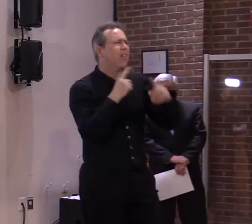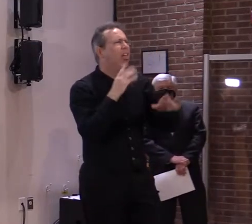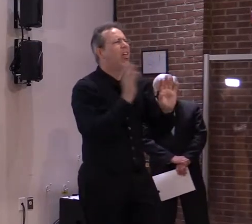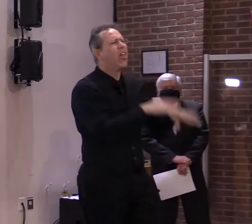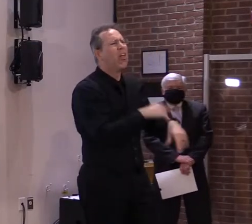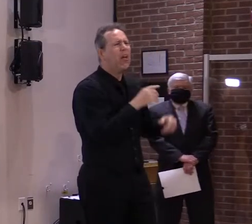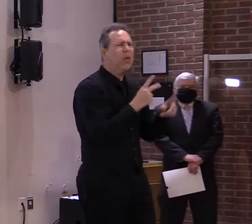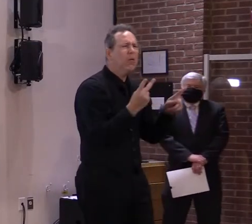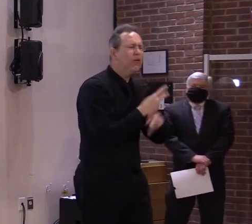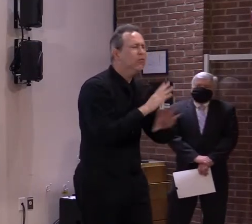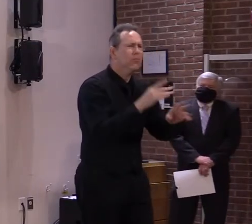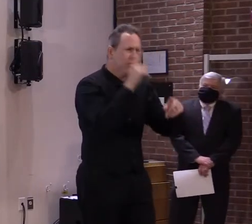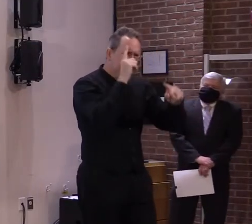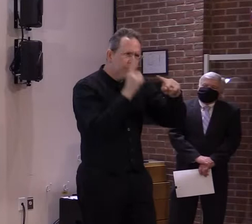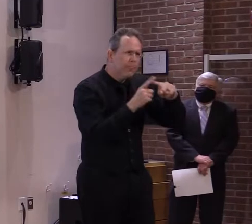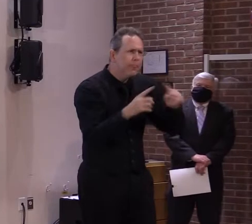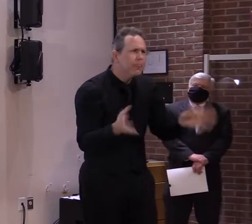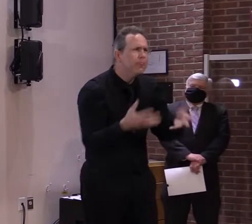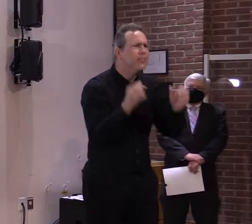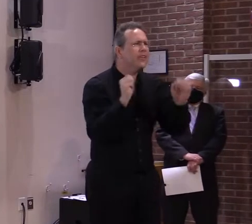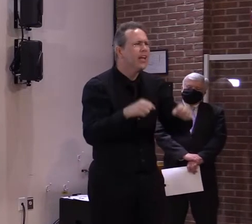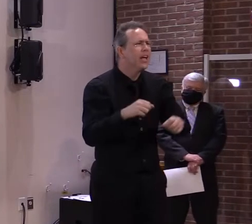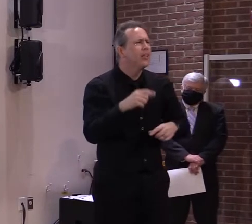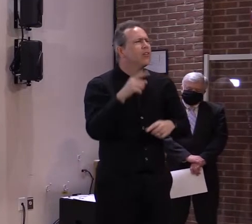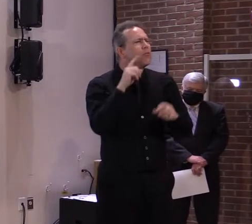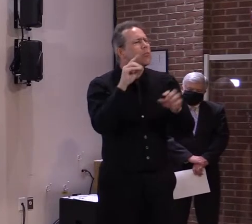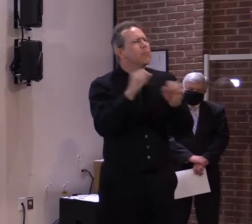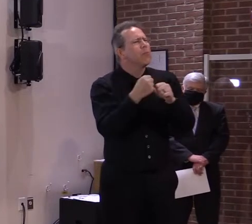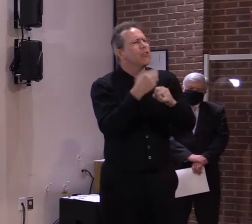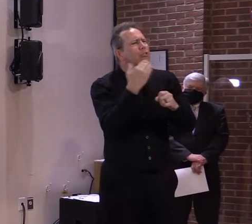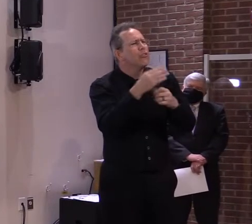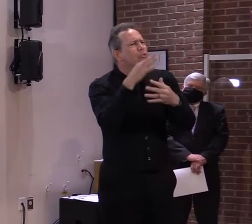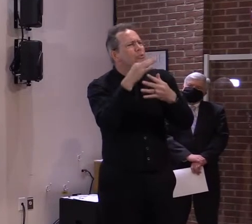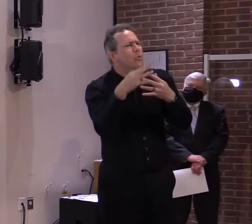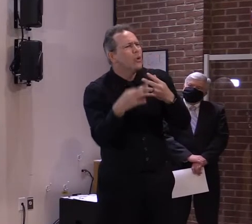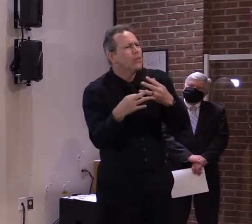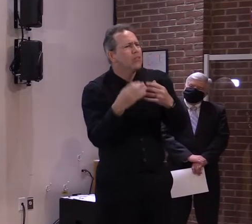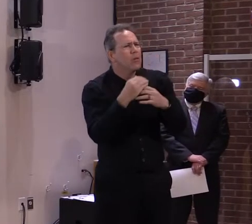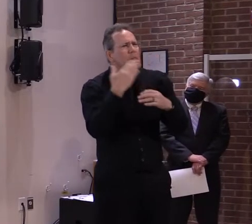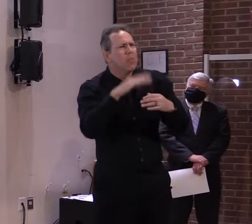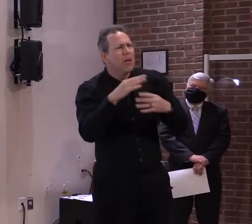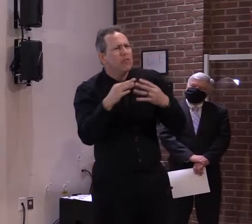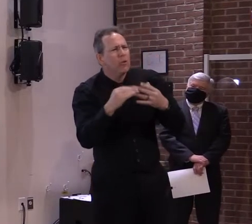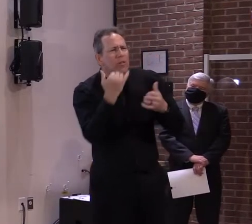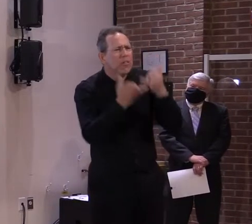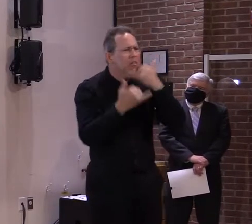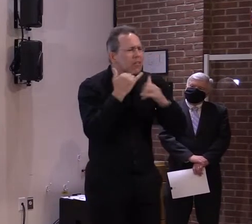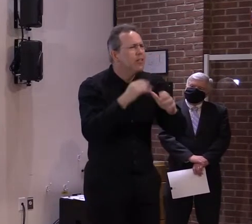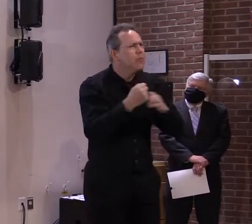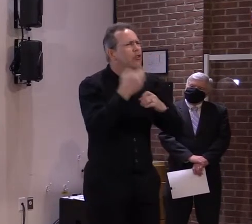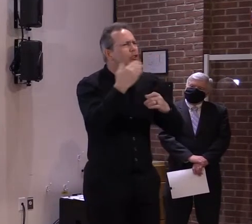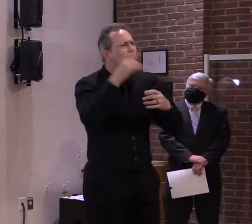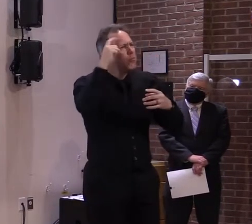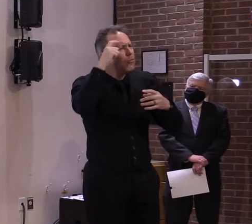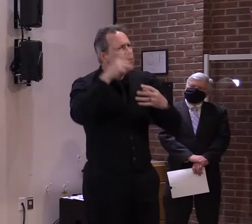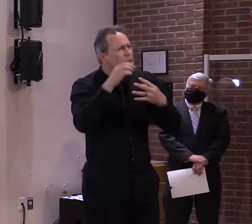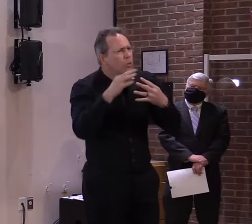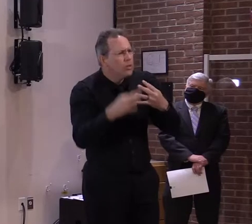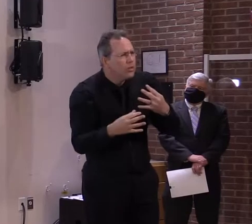choices, to do your part for the common good, especially when it's your turn to get